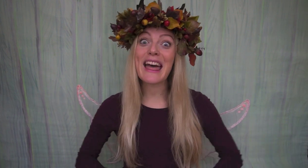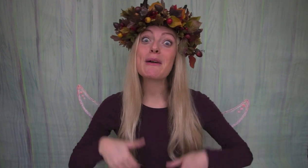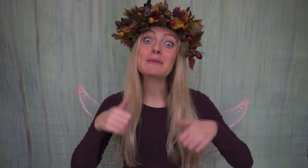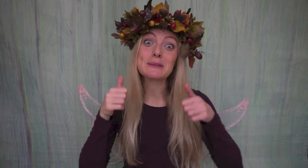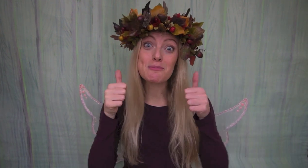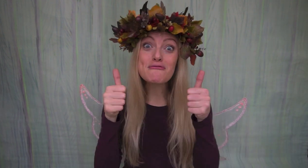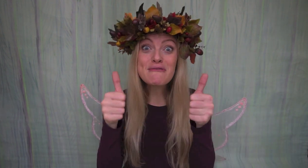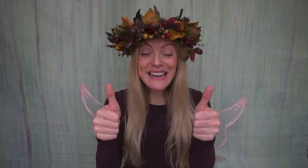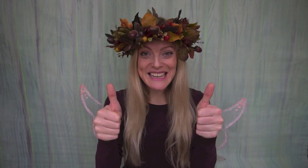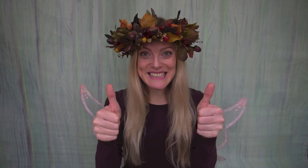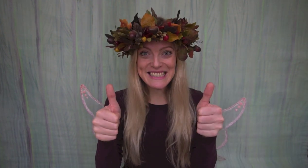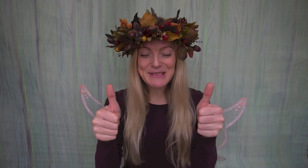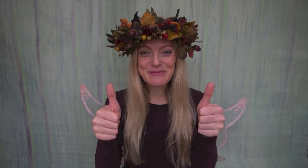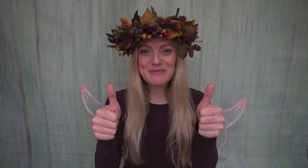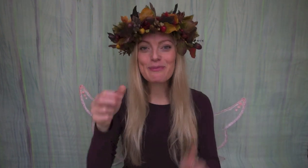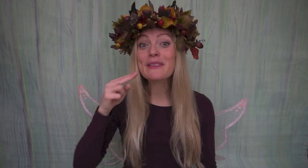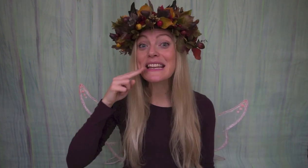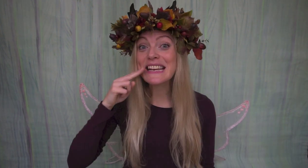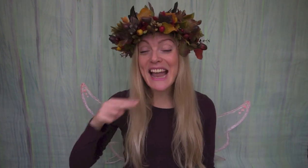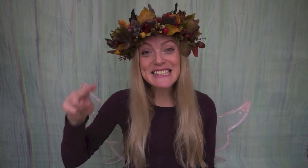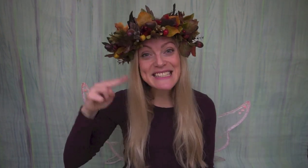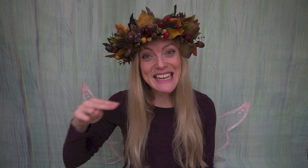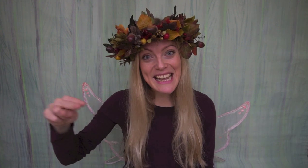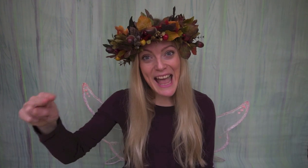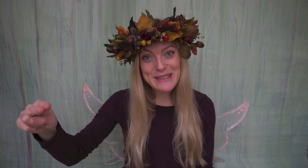That was brilliant. Let's sing again.